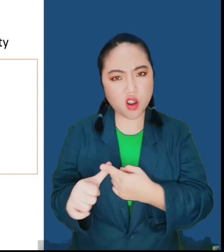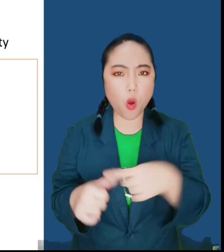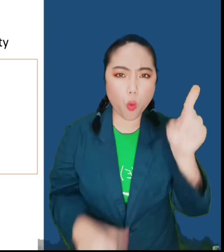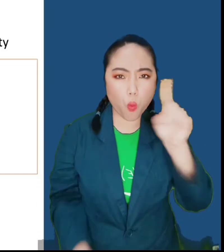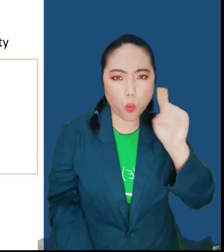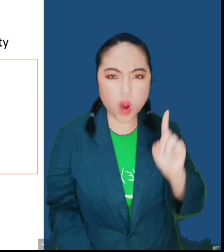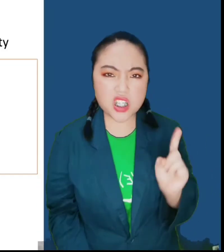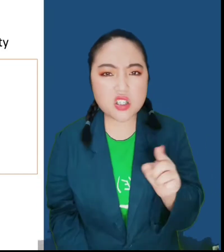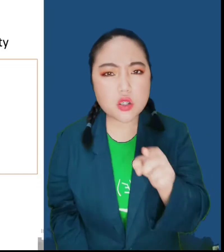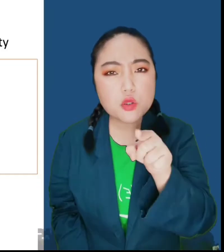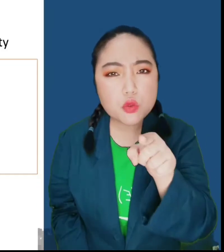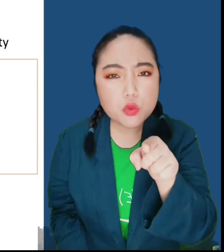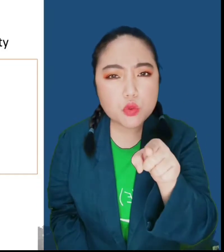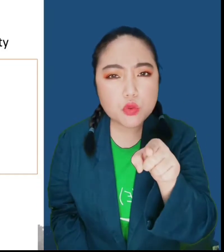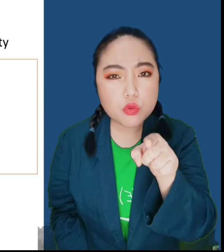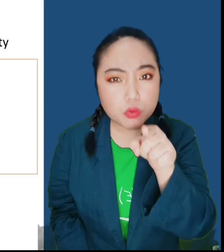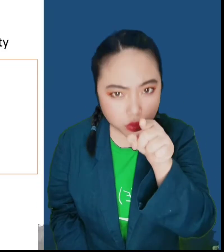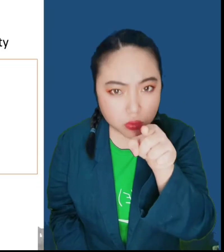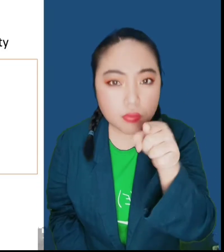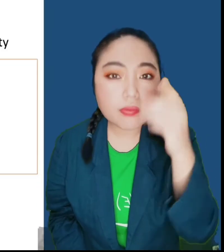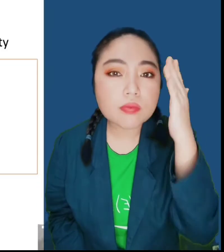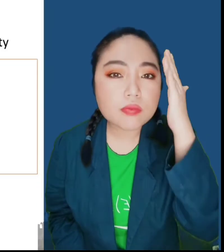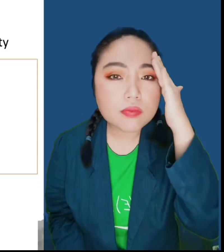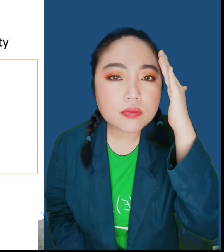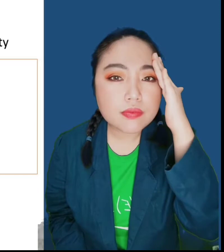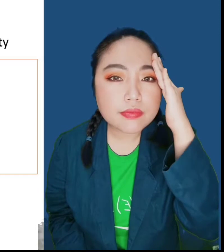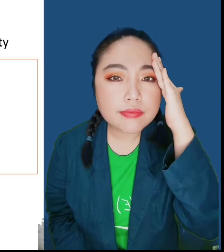First, what do you know?